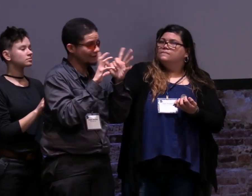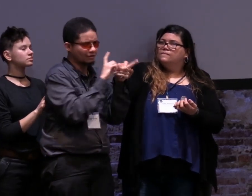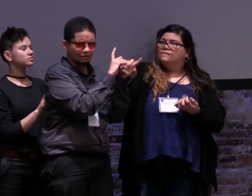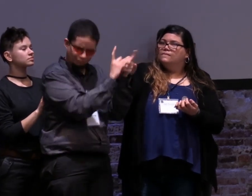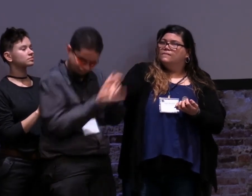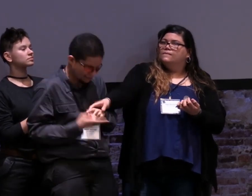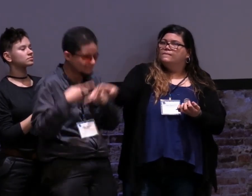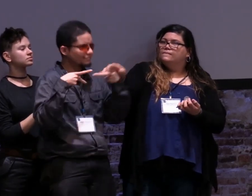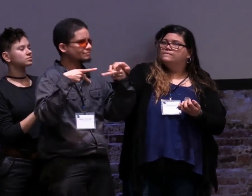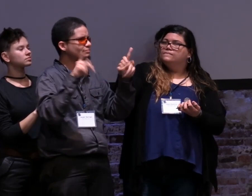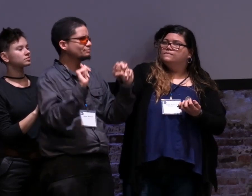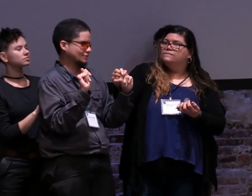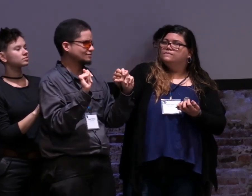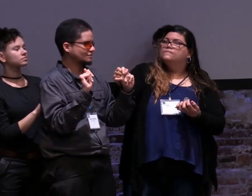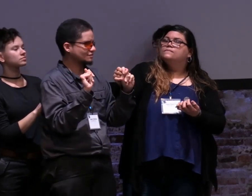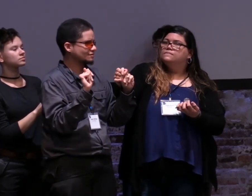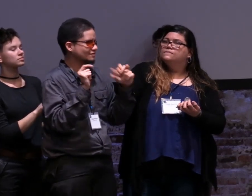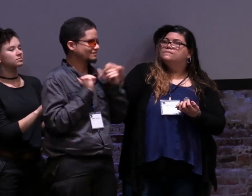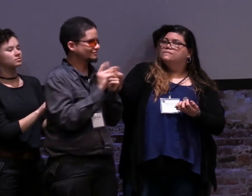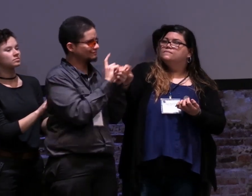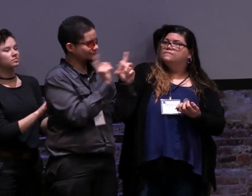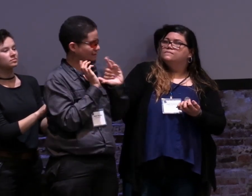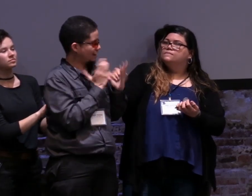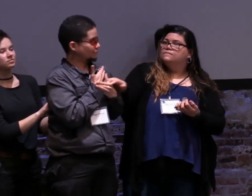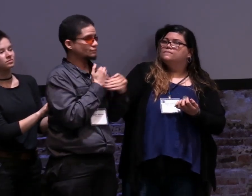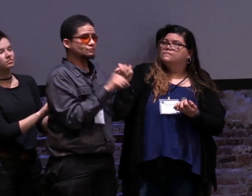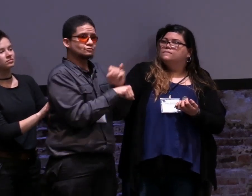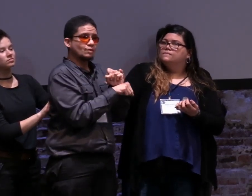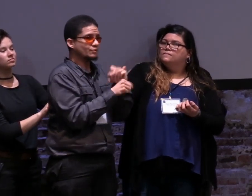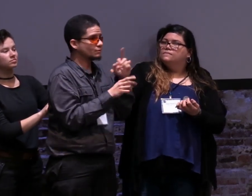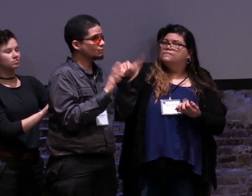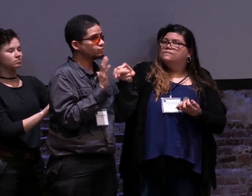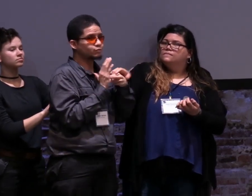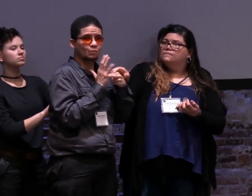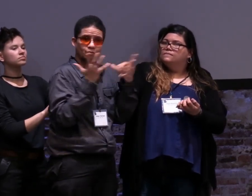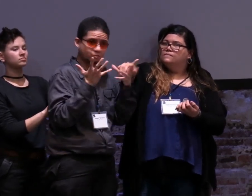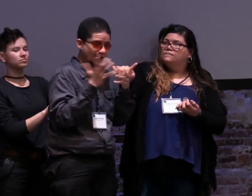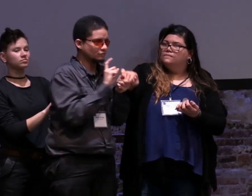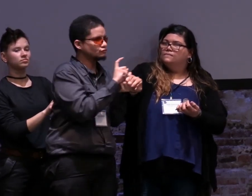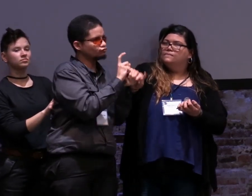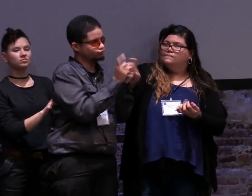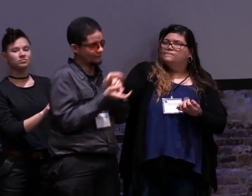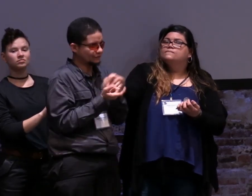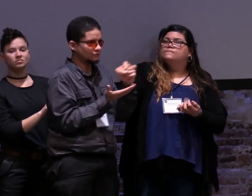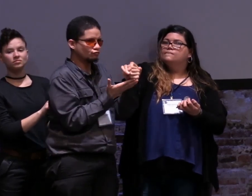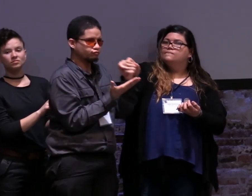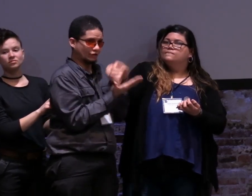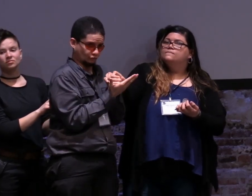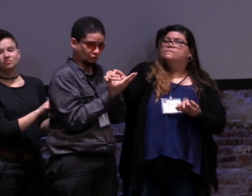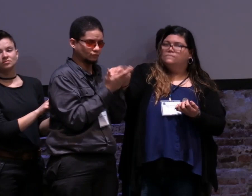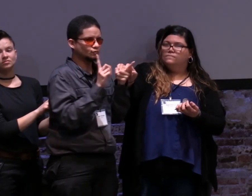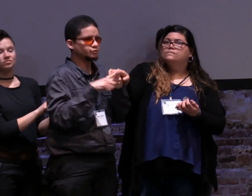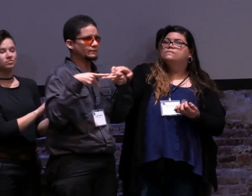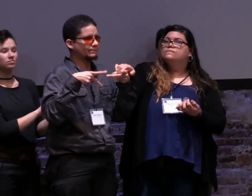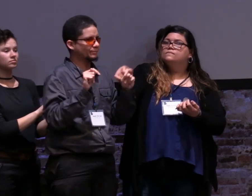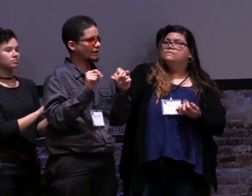deafblind, that our way of communication can be utilized in theater through tactile and pro-tactile.